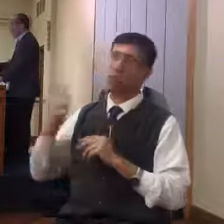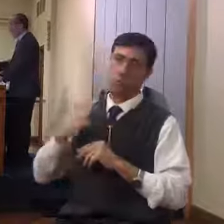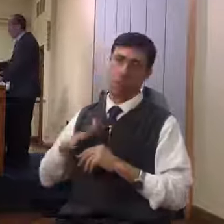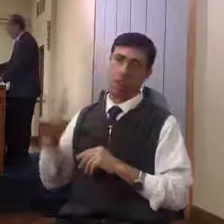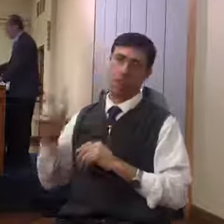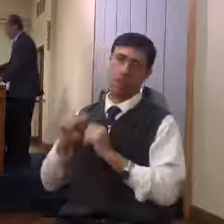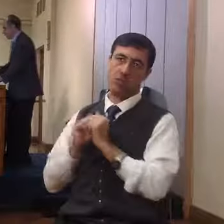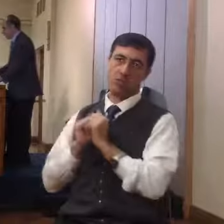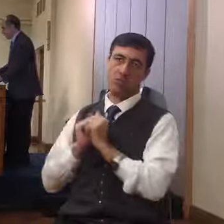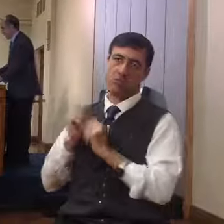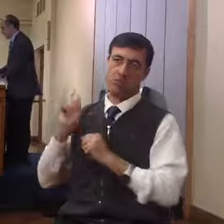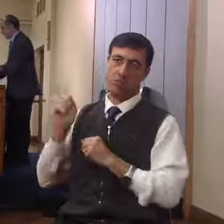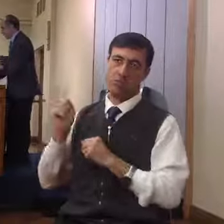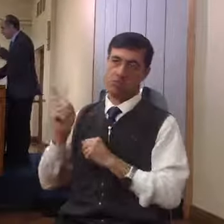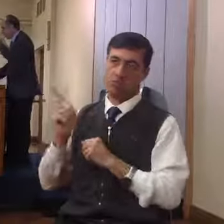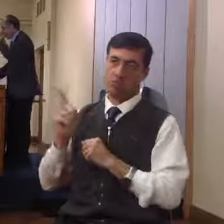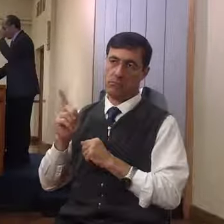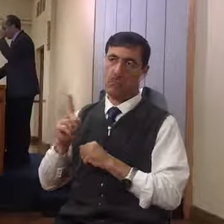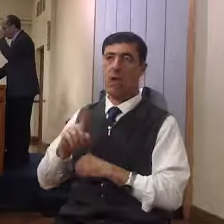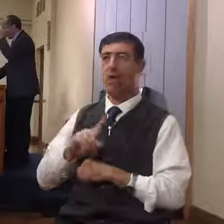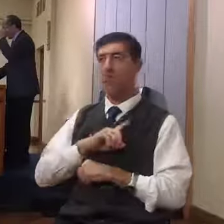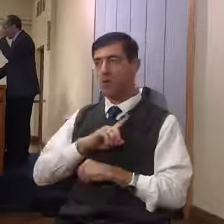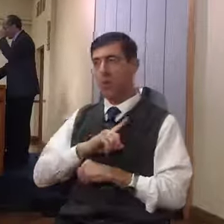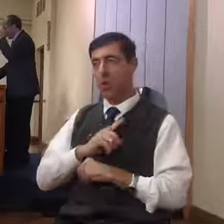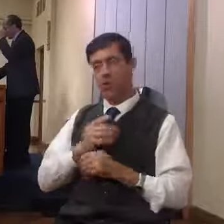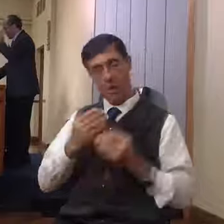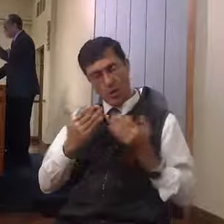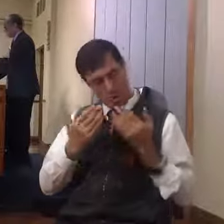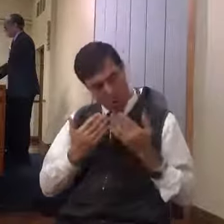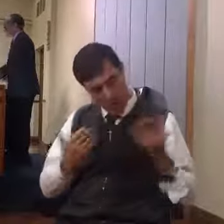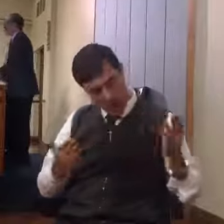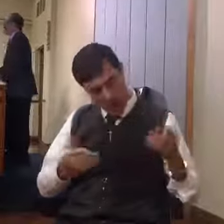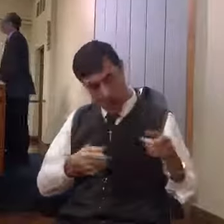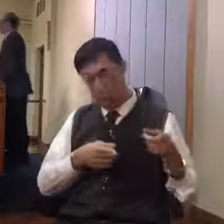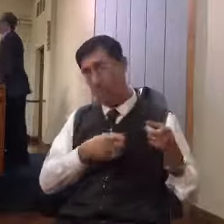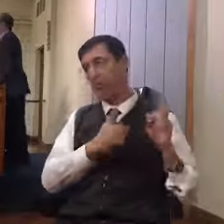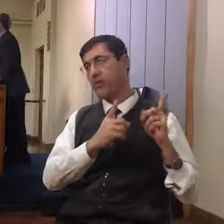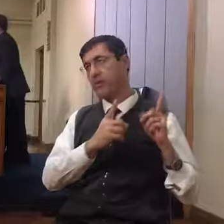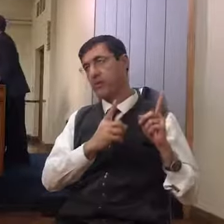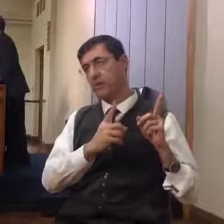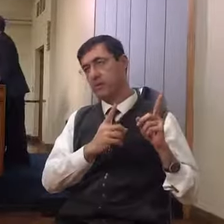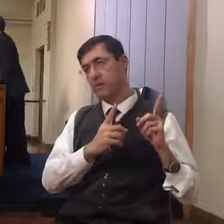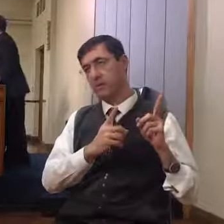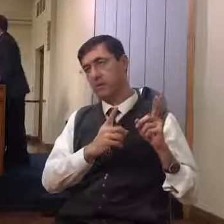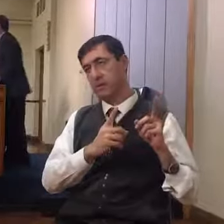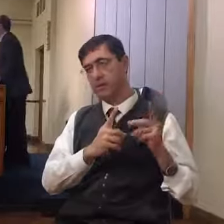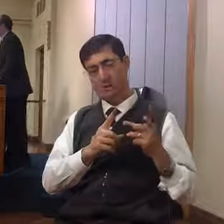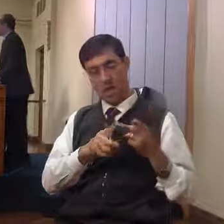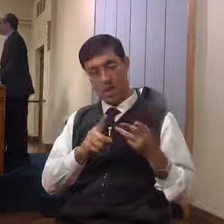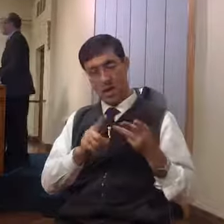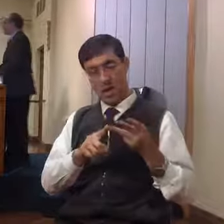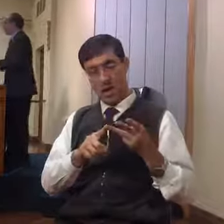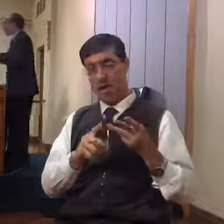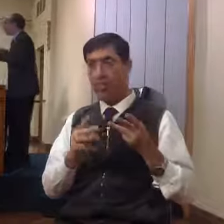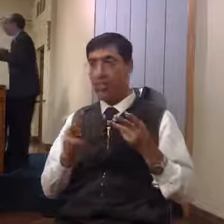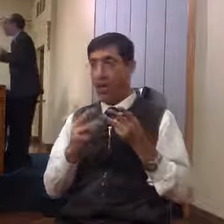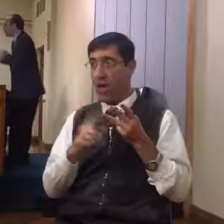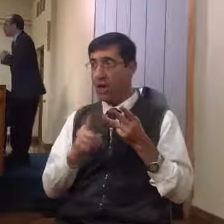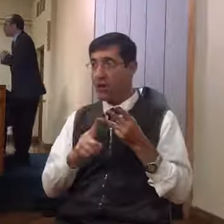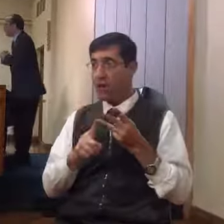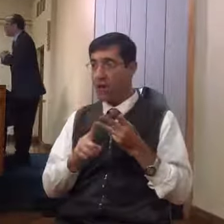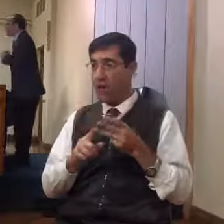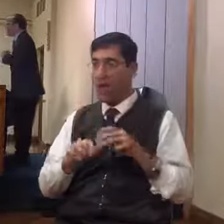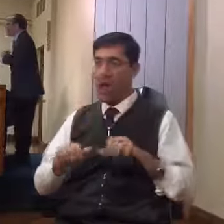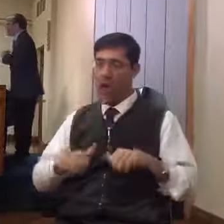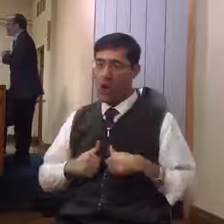So we obey to these authorities, and for our good sake. You see, it's all there. For our good